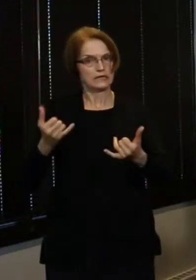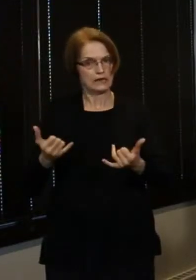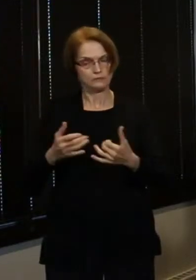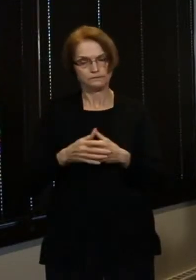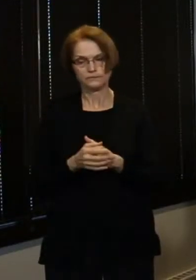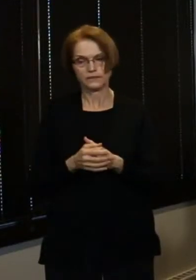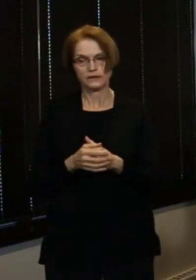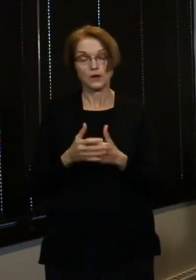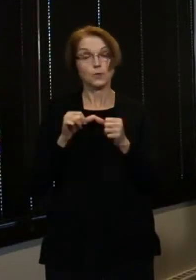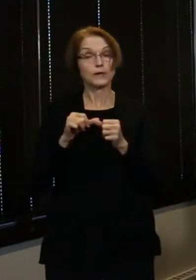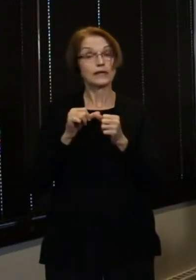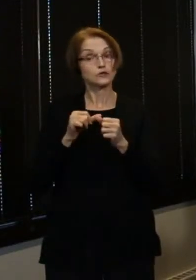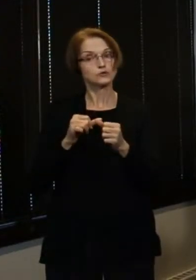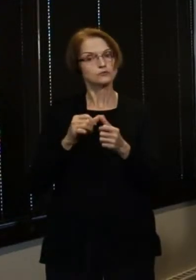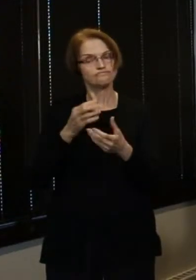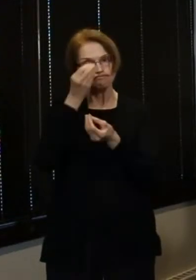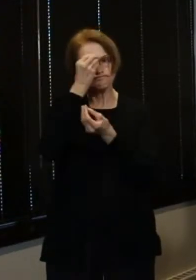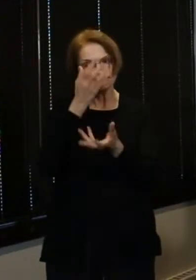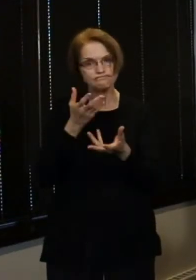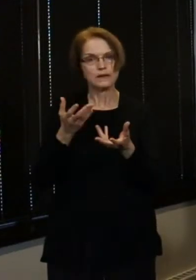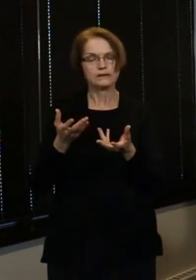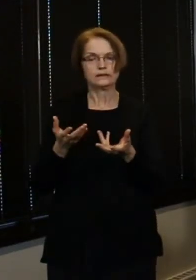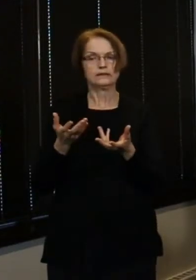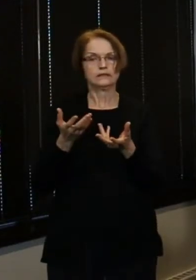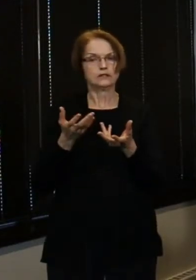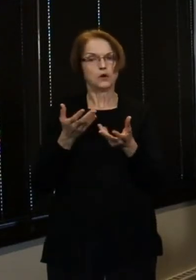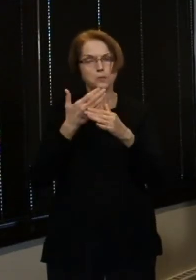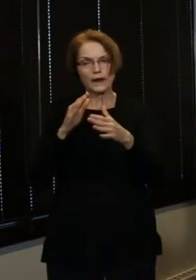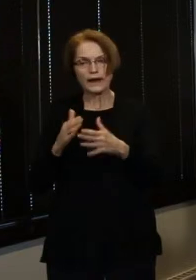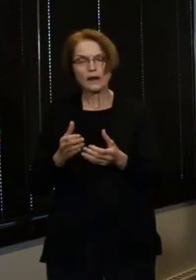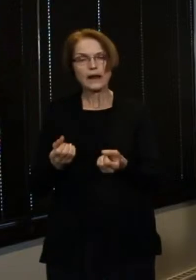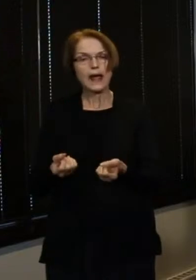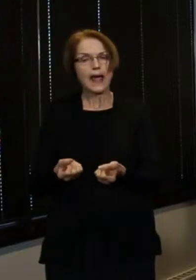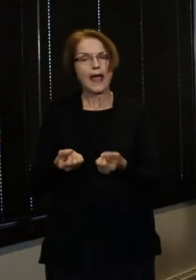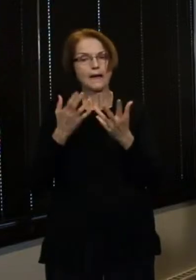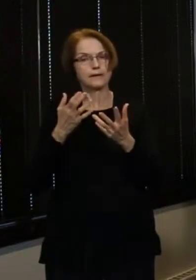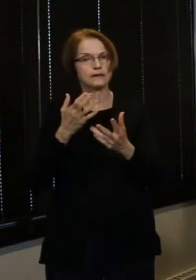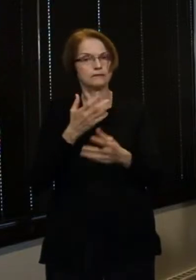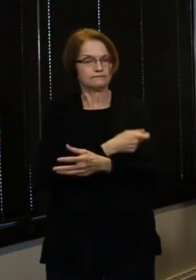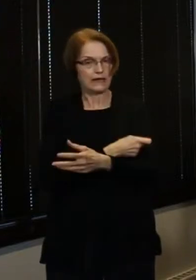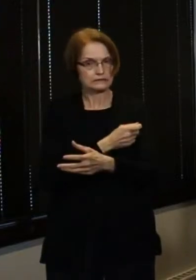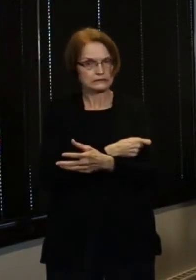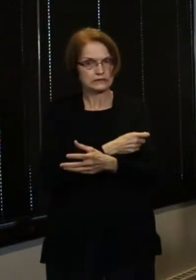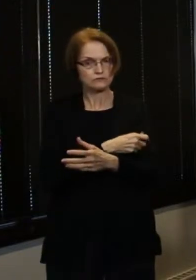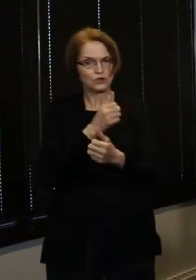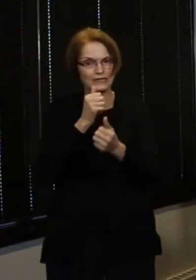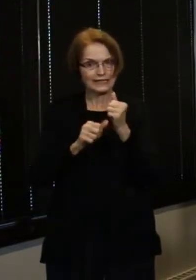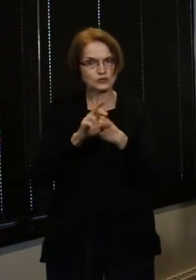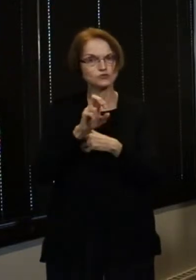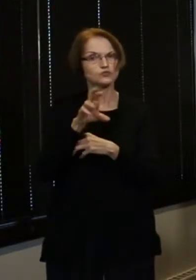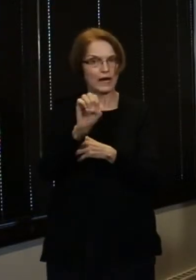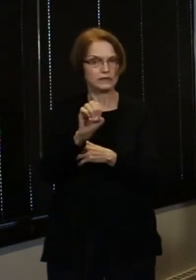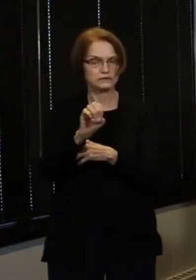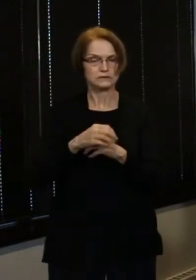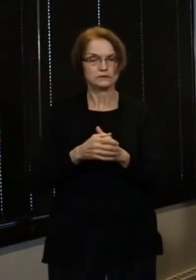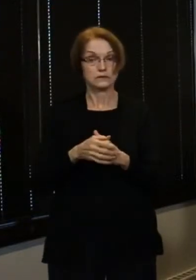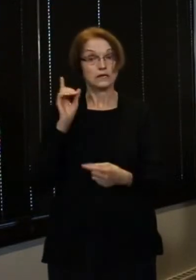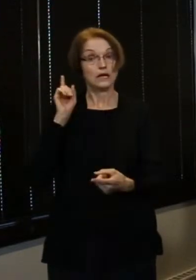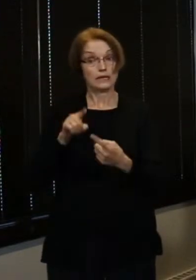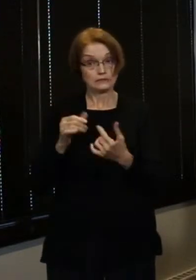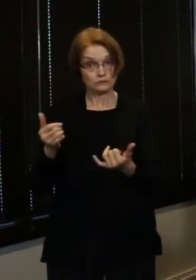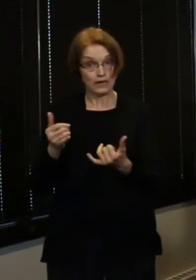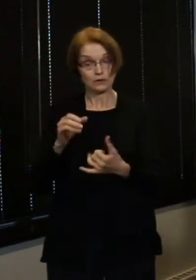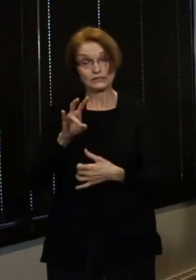on how many doses have been administered by race as well, which you'll see on this chart here. Now, to date, 71%